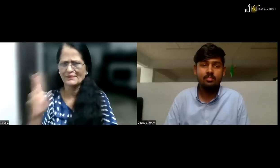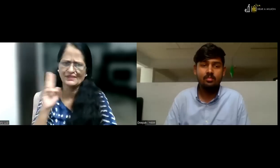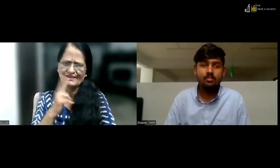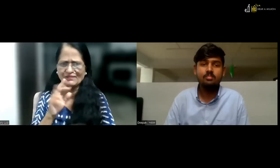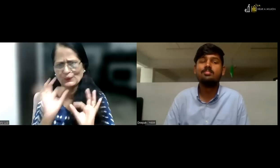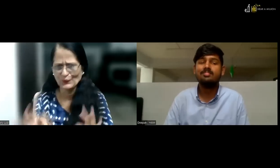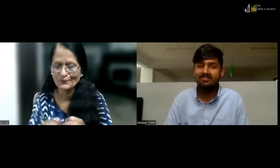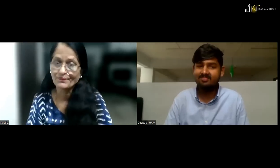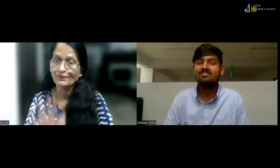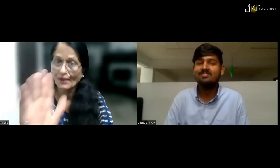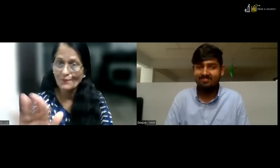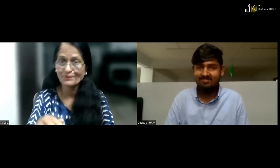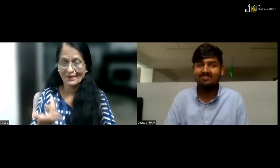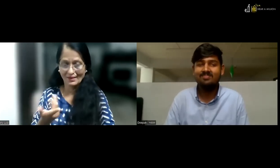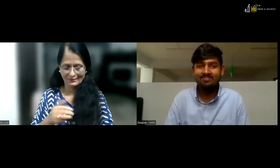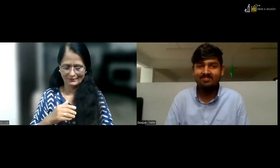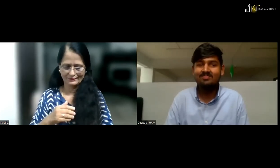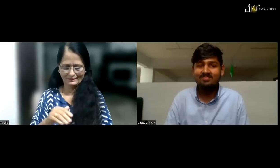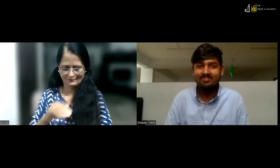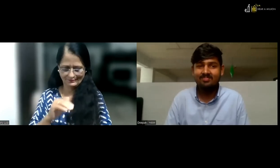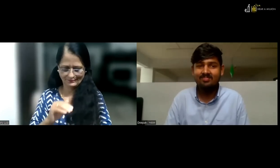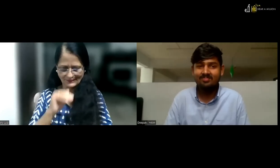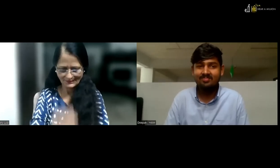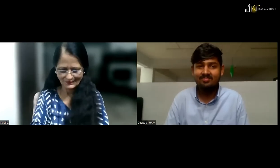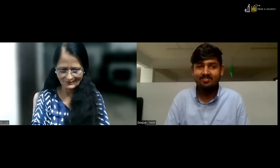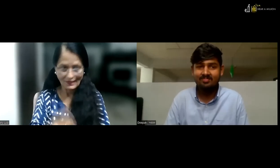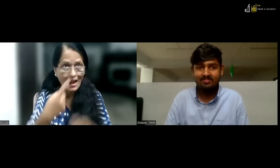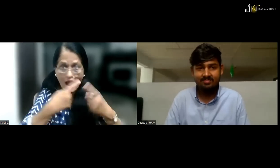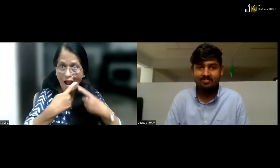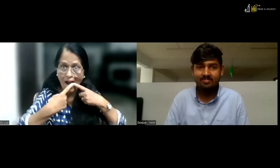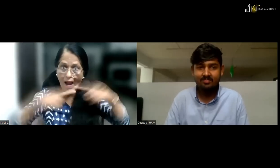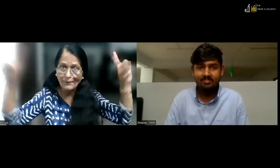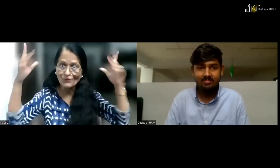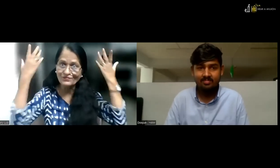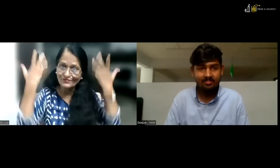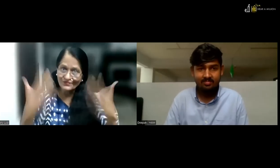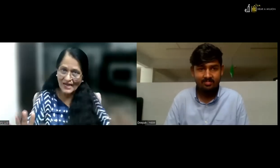they will be respecting Indian Sign Language as well, which is of deaf people.